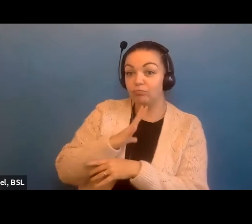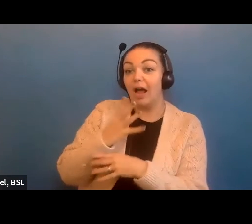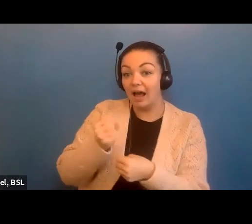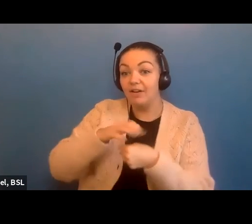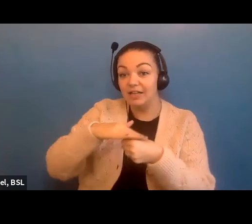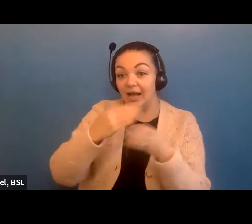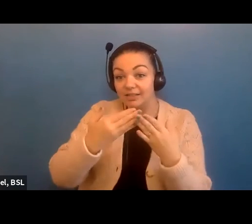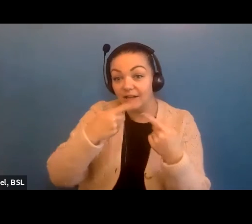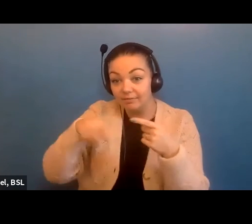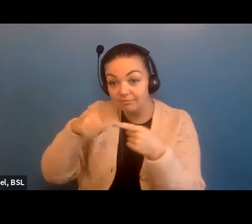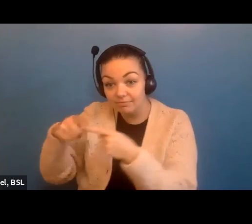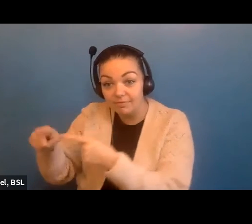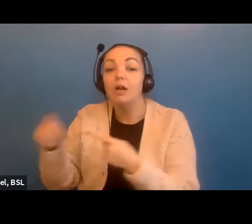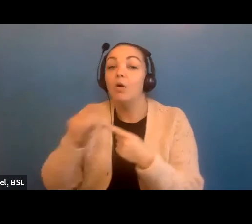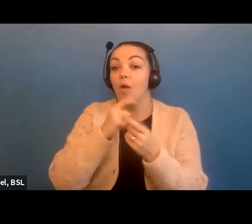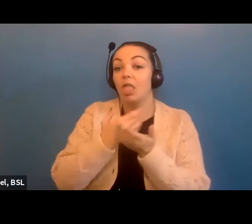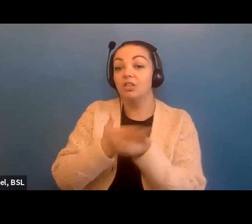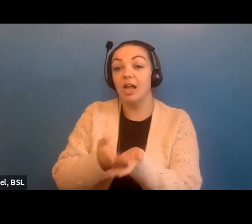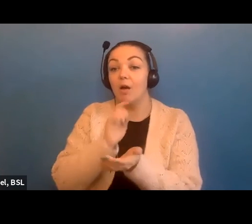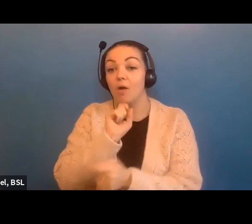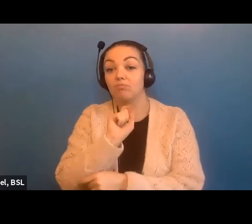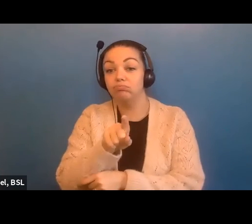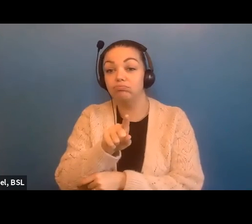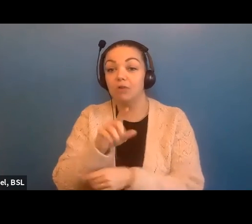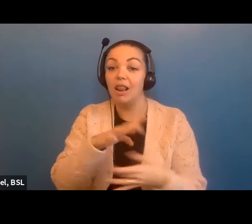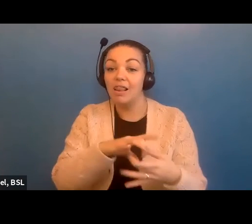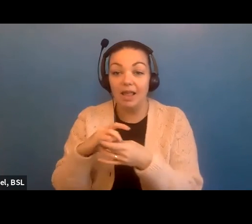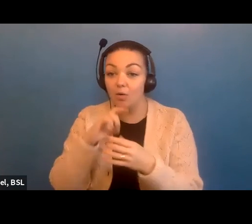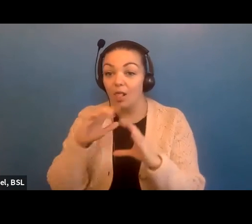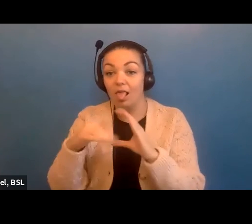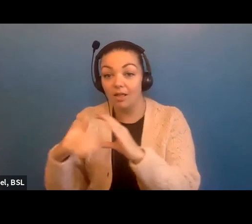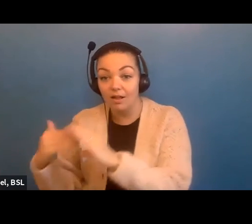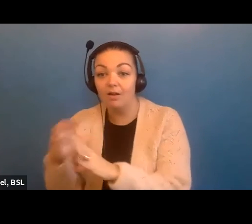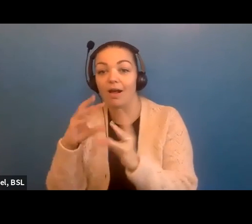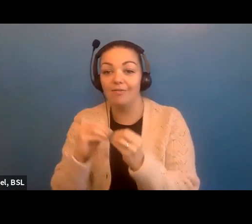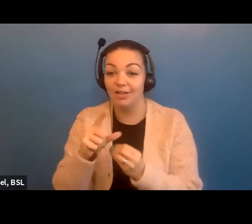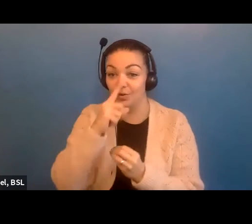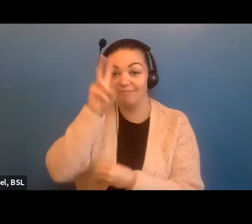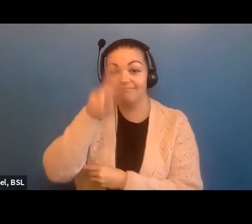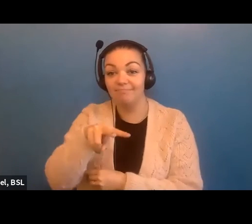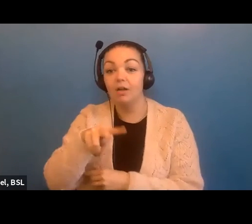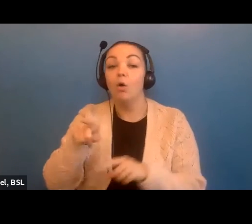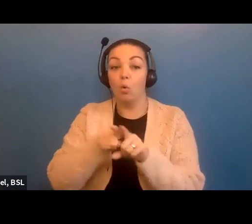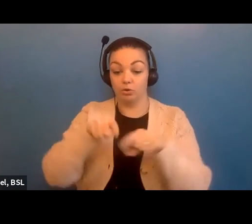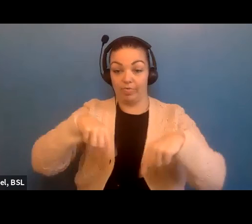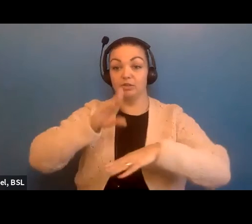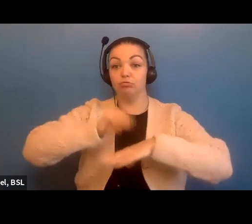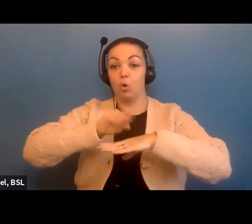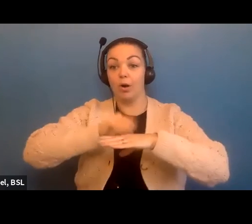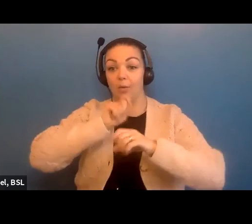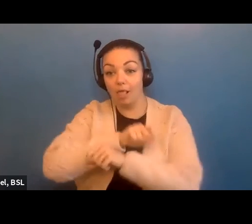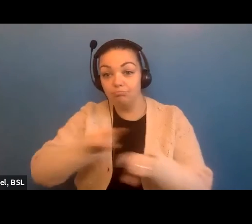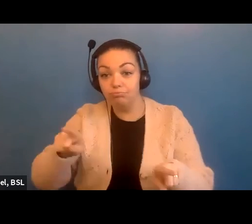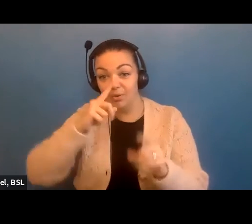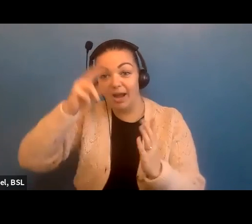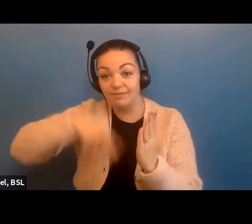that signed up to this session, and also the links when they're live to the transcript and the recording, so that you can come back and watch again, but also find out a bit more